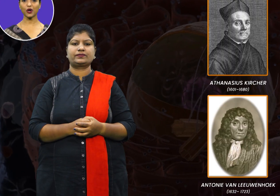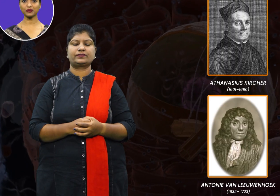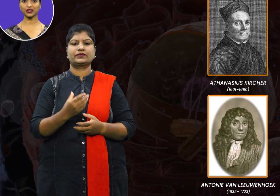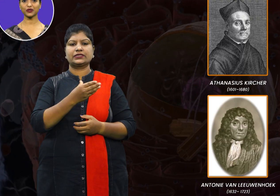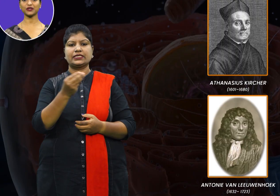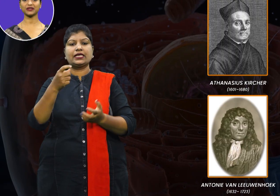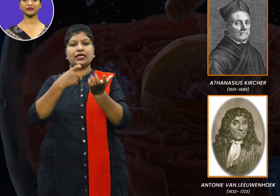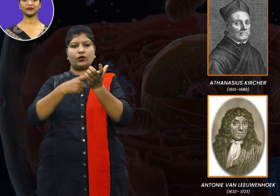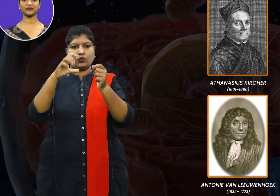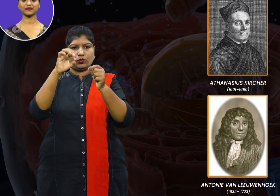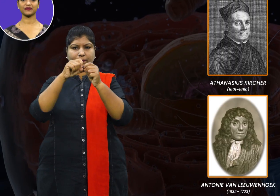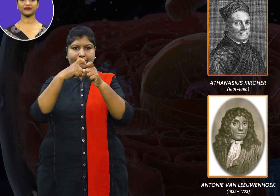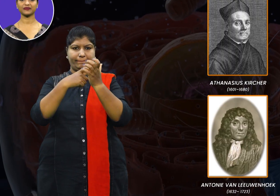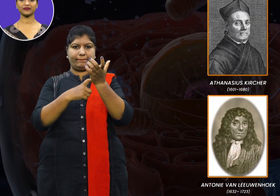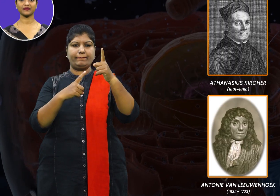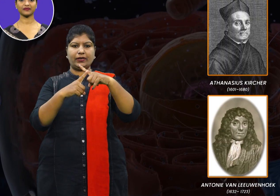and Robert Hooke